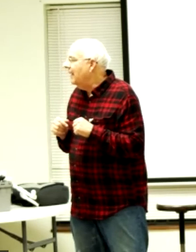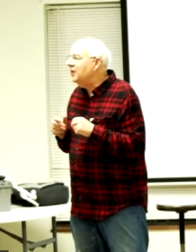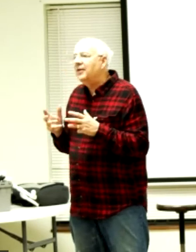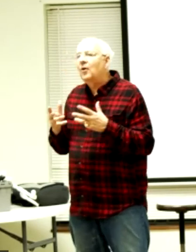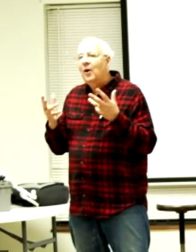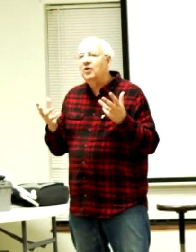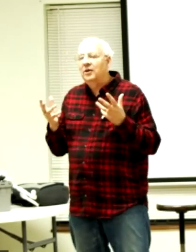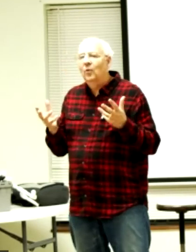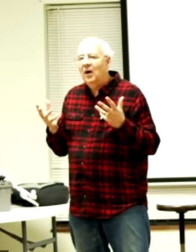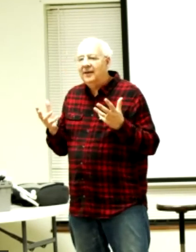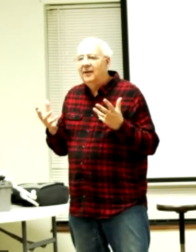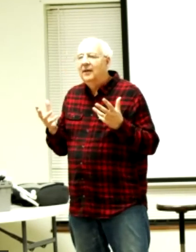It's not the question what.